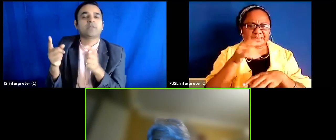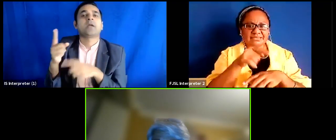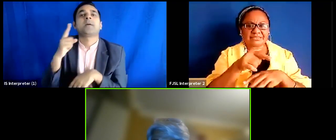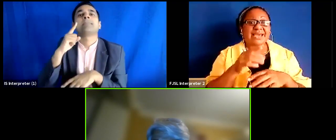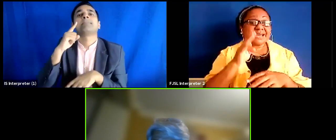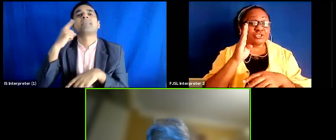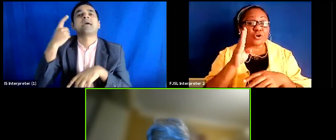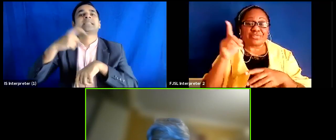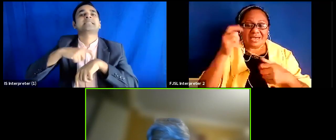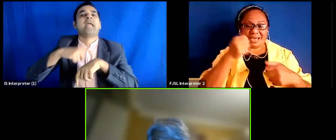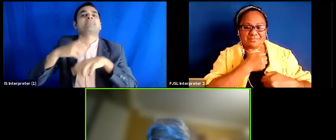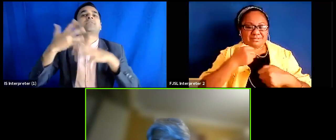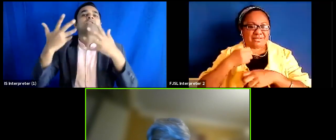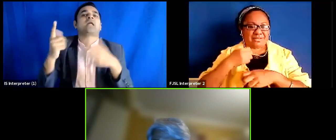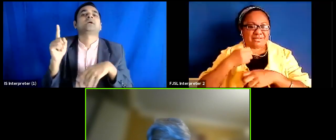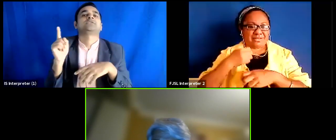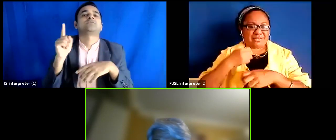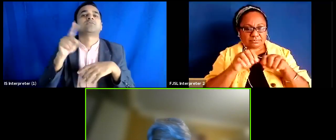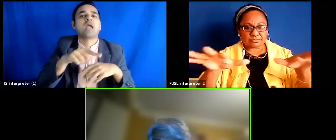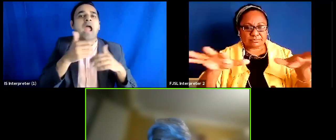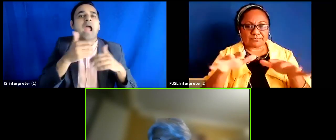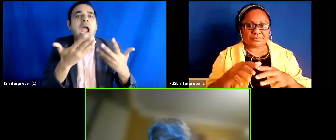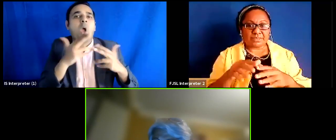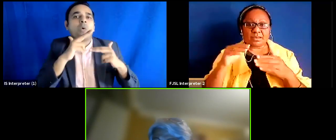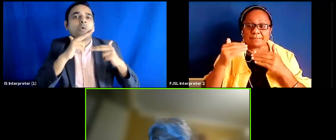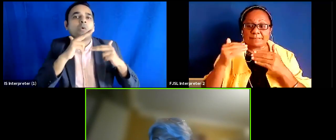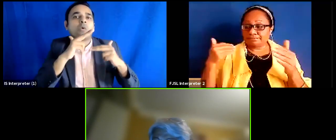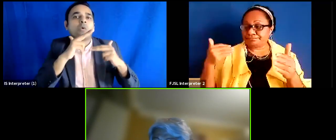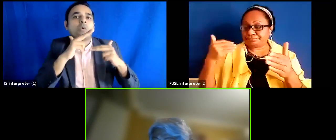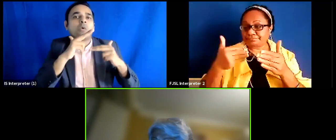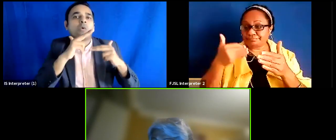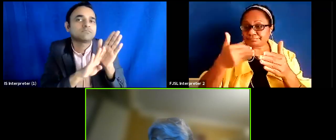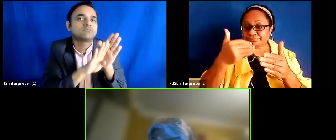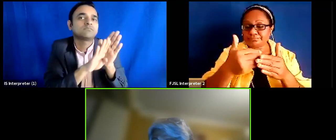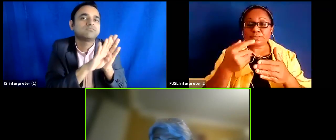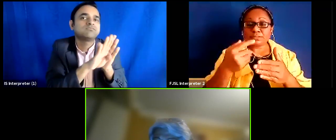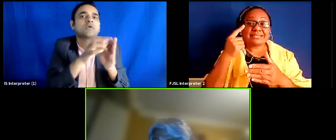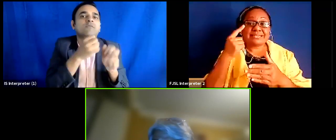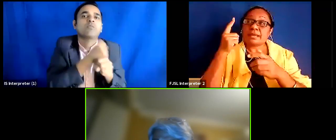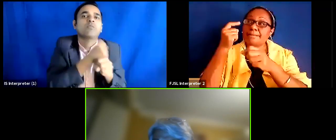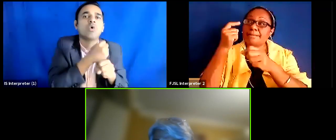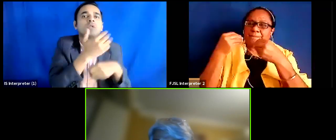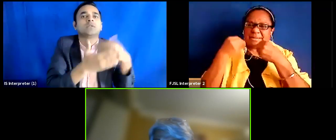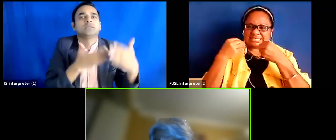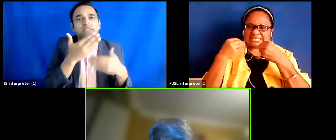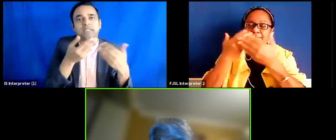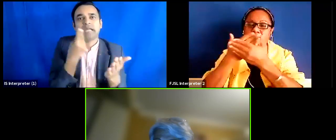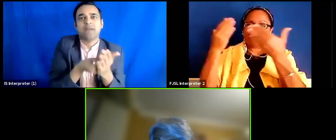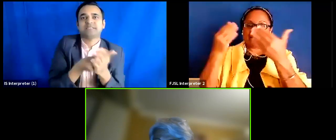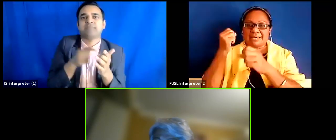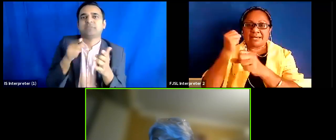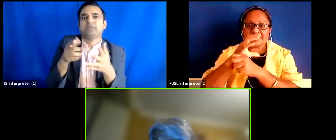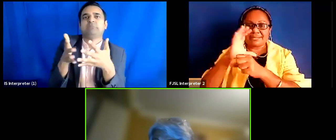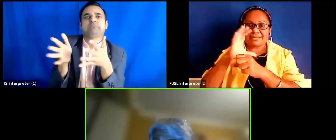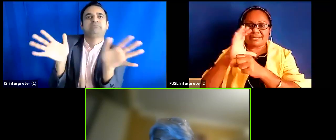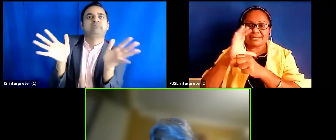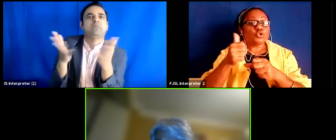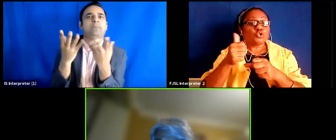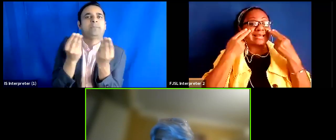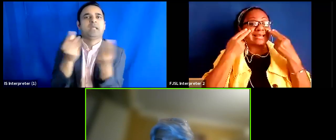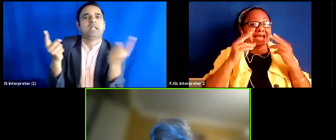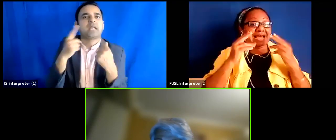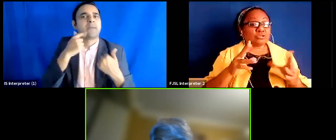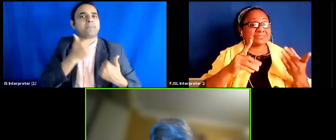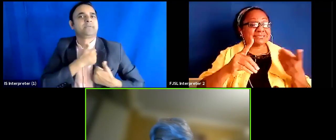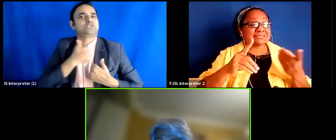But in subsequent years, in the subsequent decades, we have seen corporates use natural disasters and the